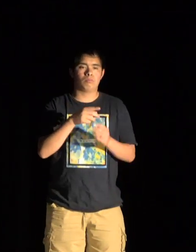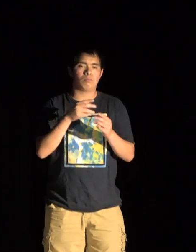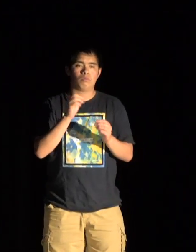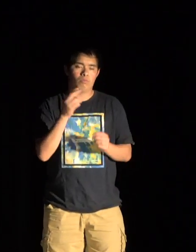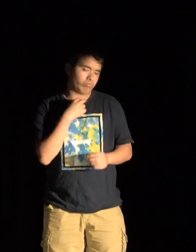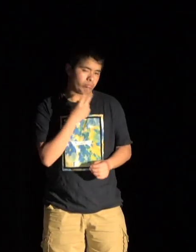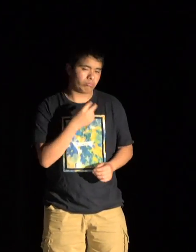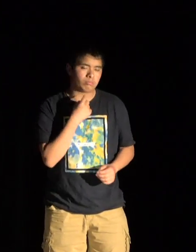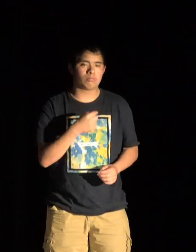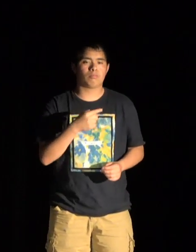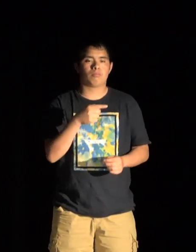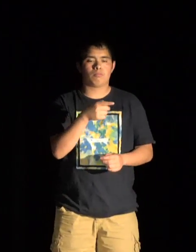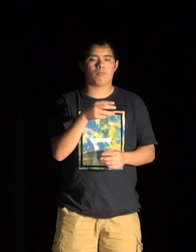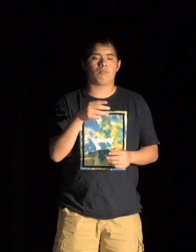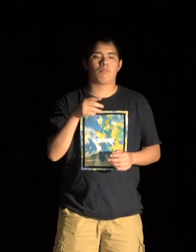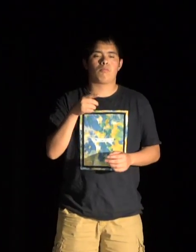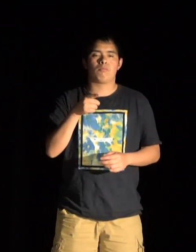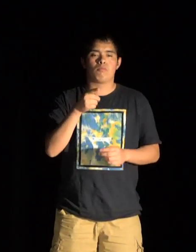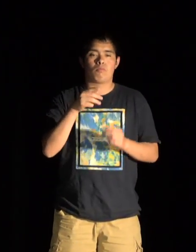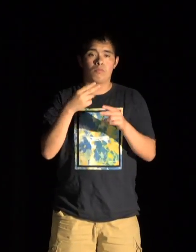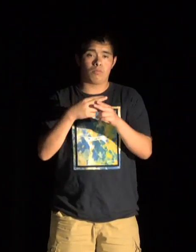I'm a sophomore. This will not be voice interpreted.